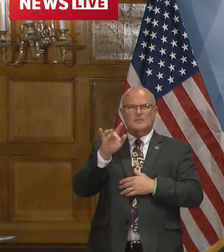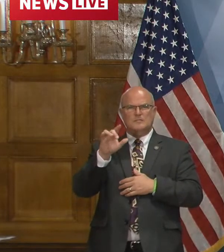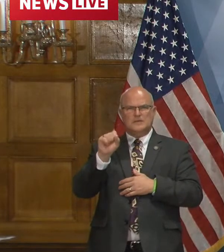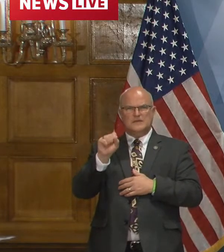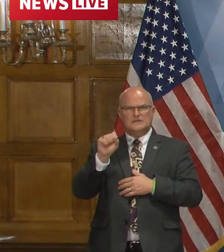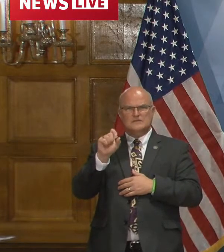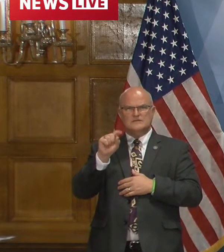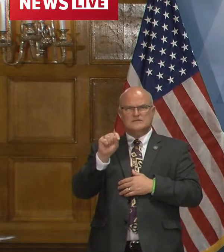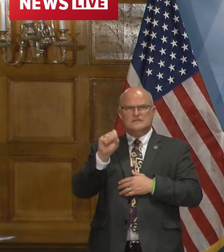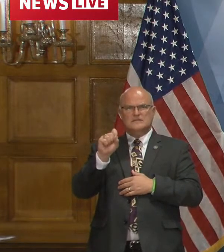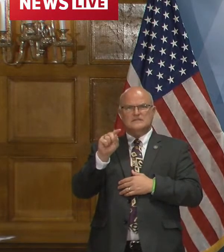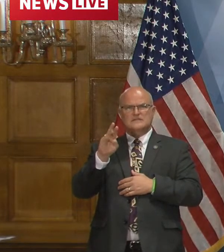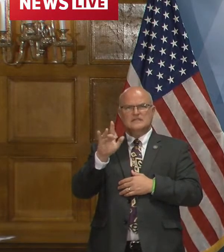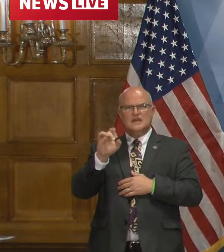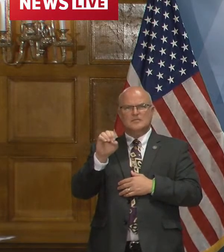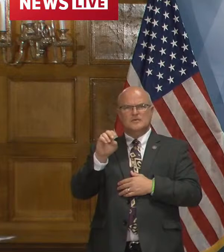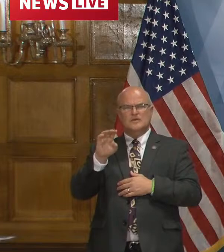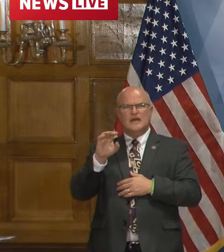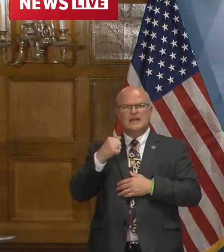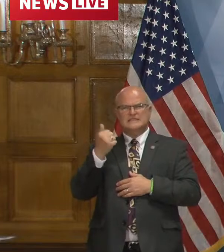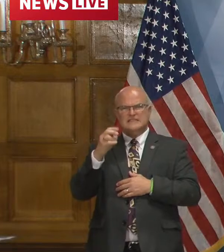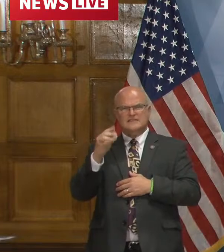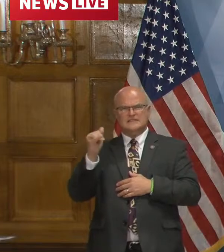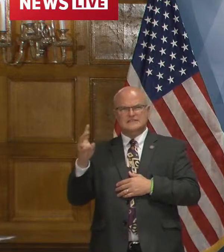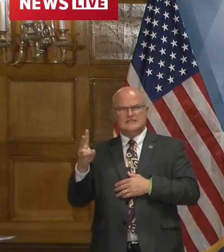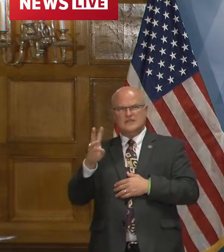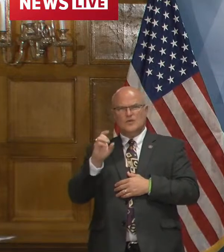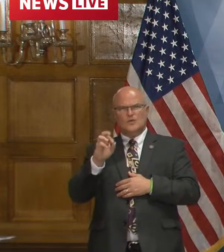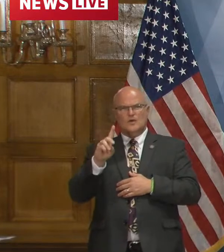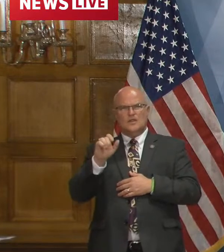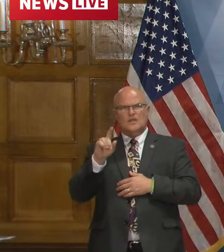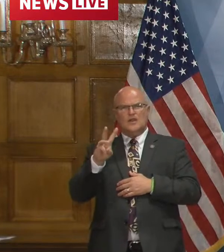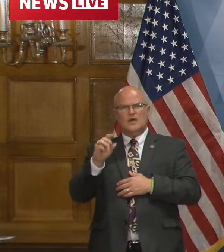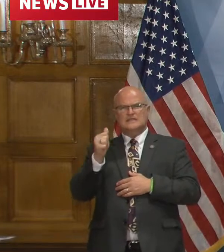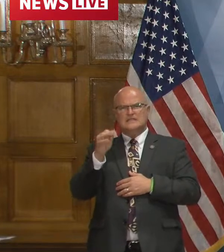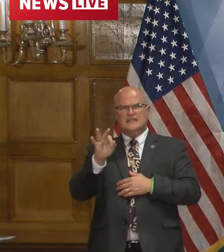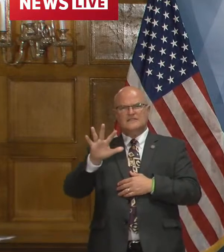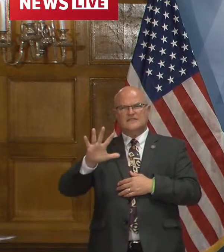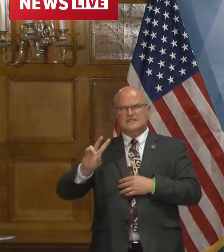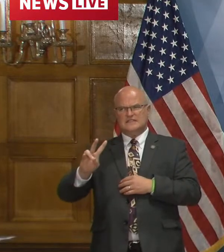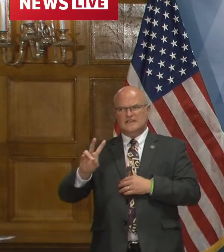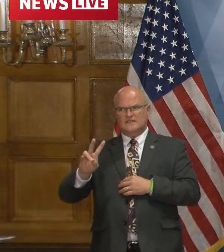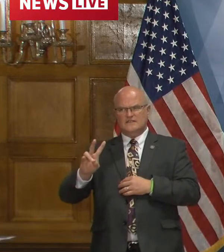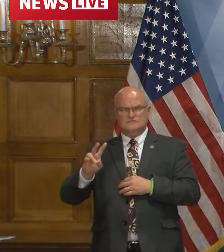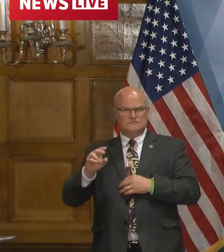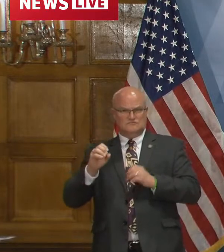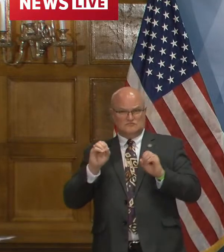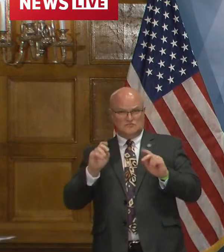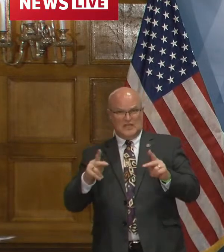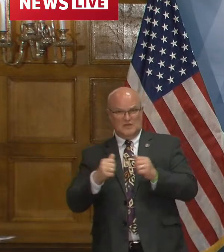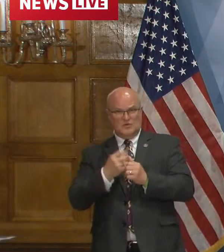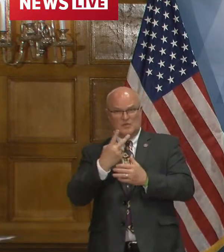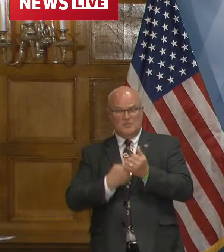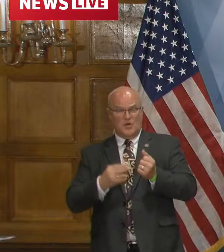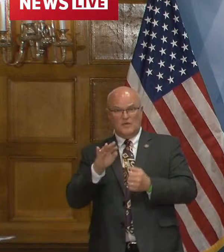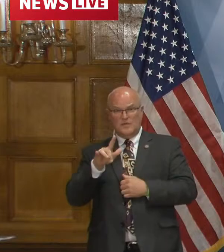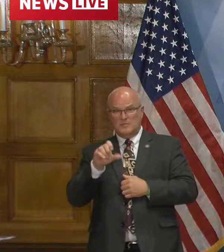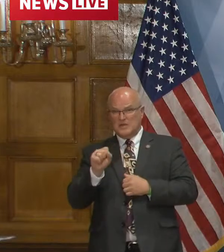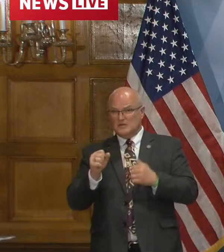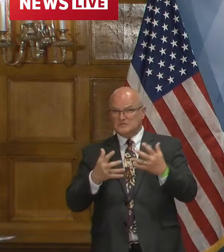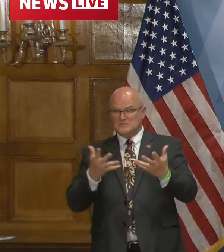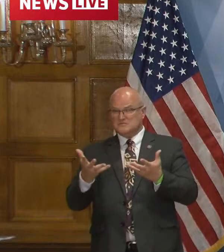a 717 and Wardlaw has a 1957. Are you okay with both of the bills,